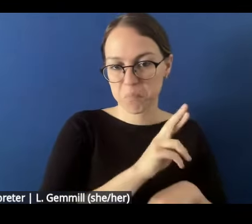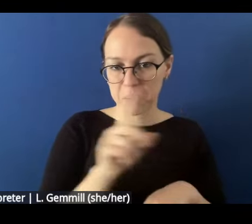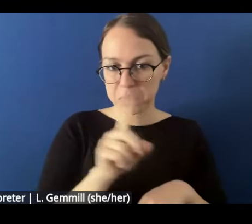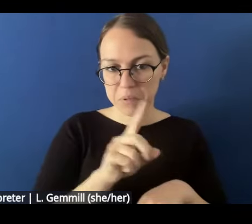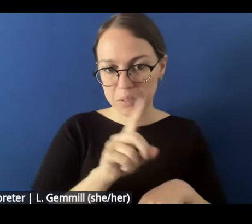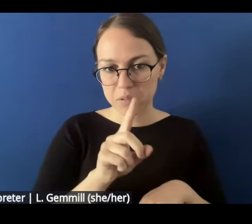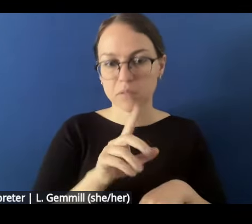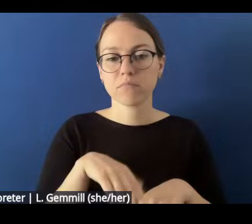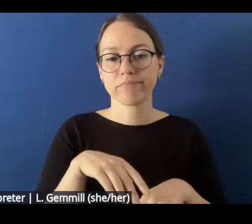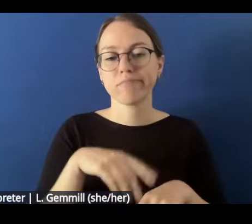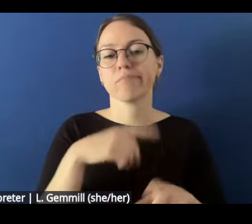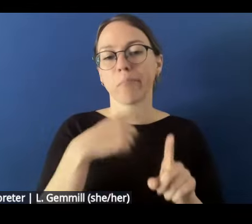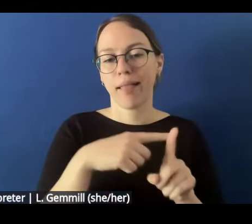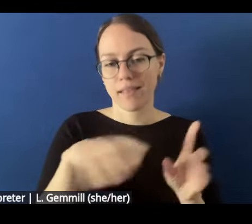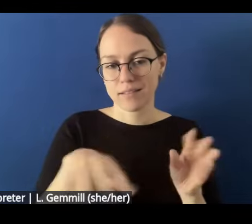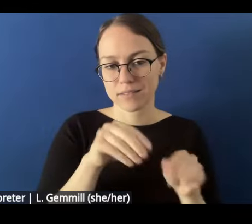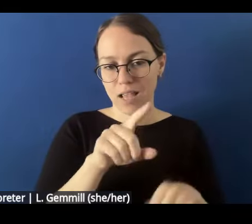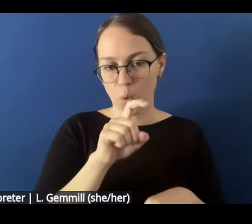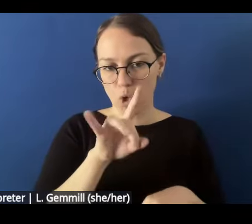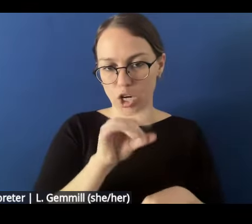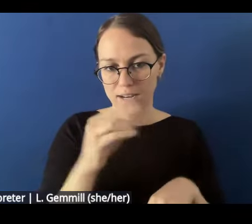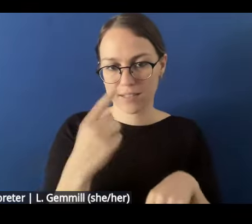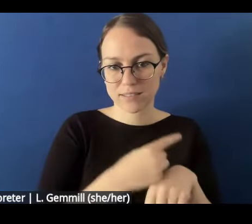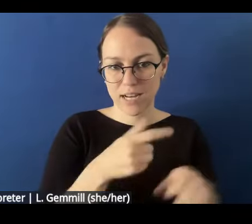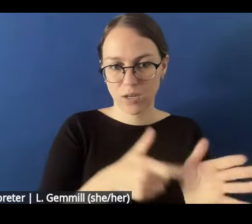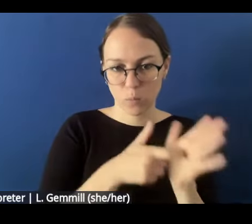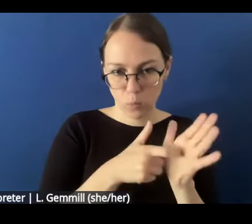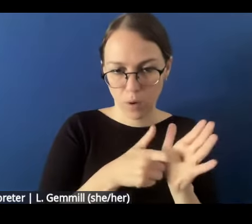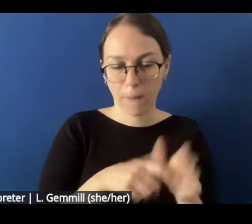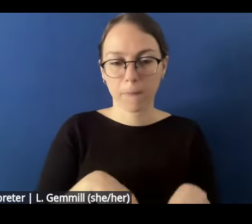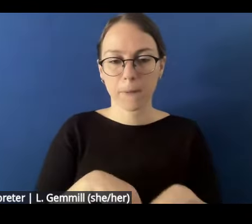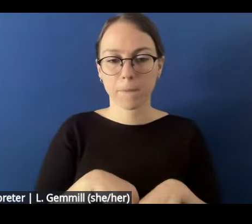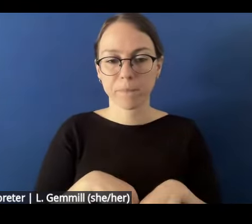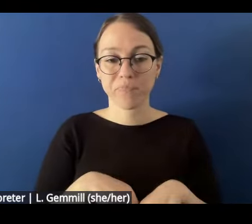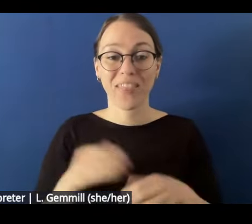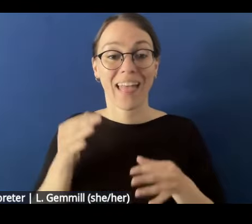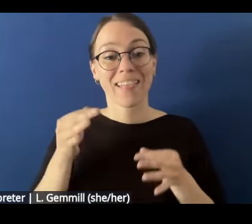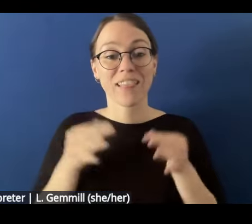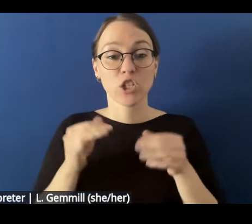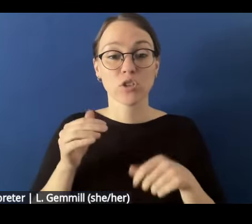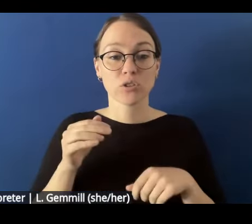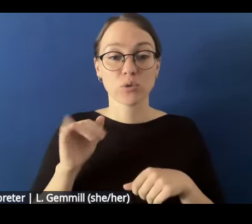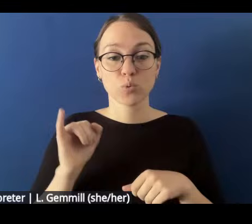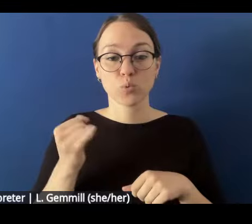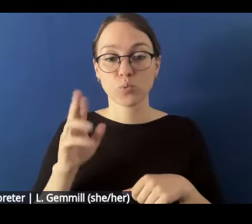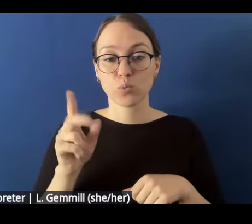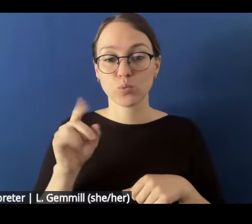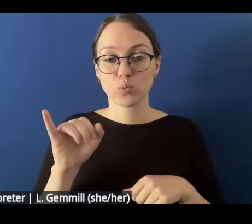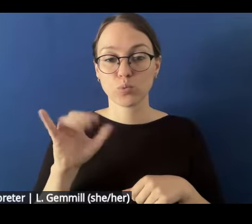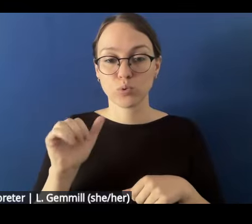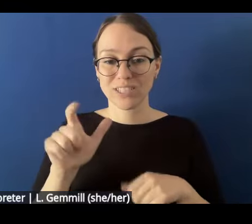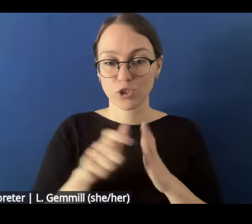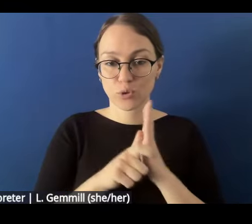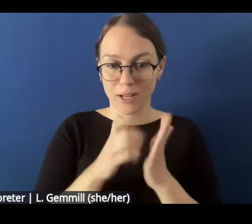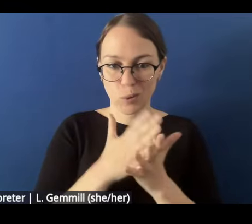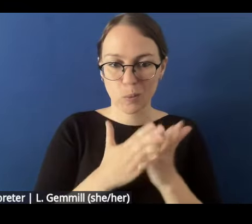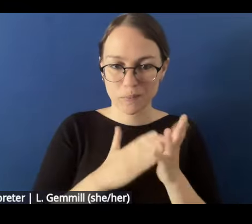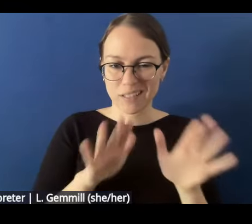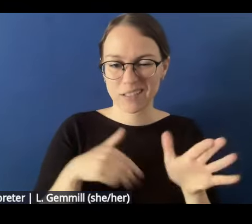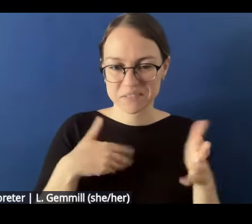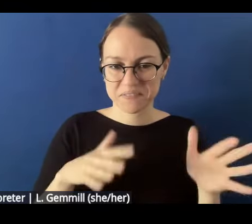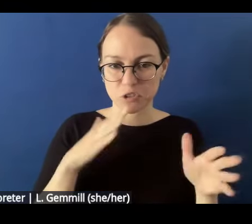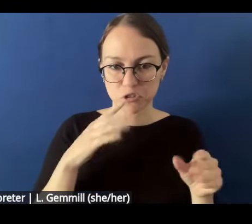piece as well that we already talked about. Figuring out something to do with the challenge process, both administratively, but at a